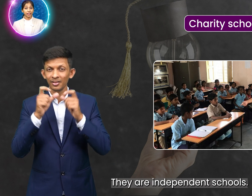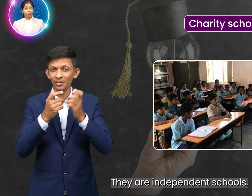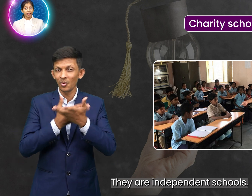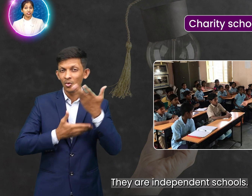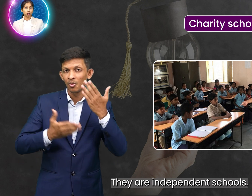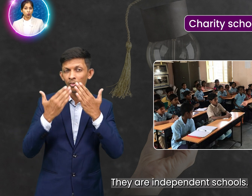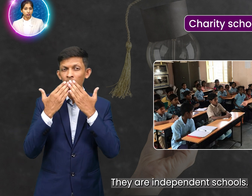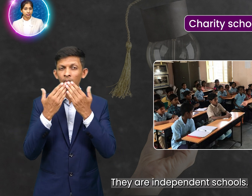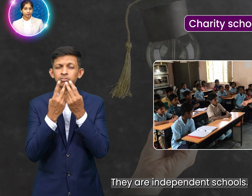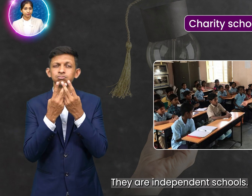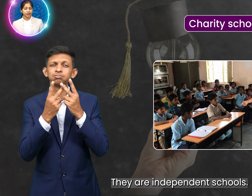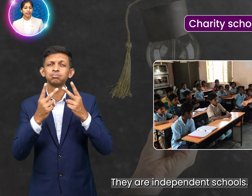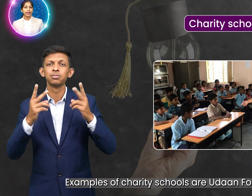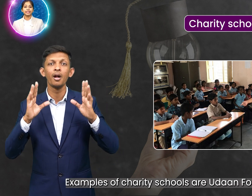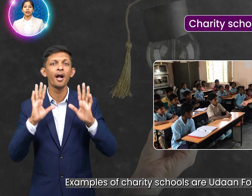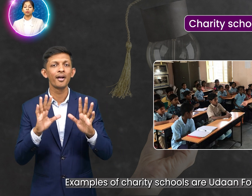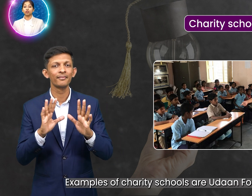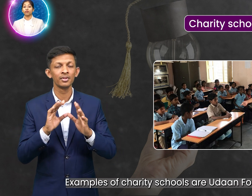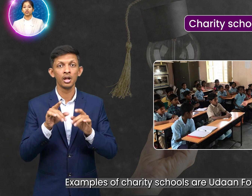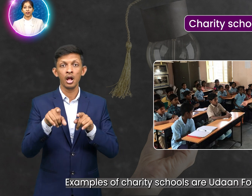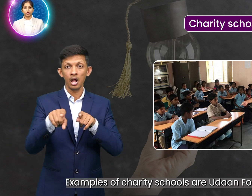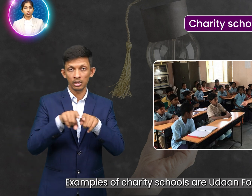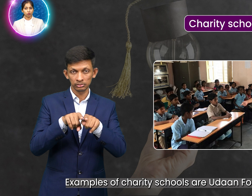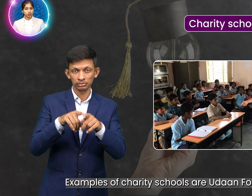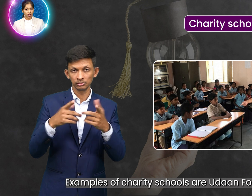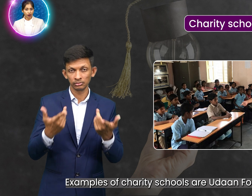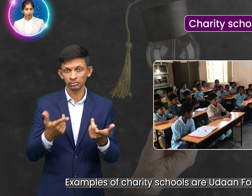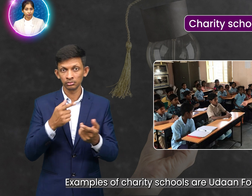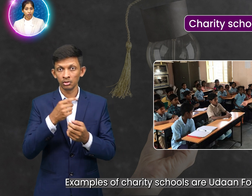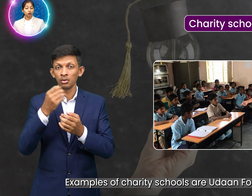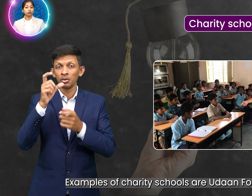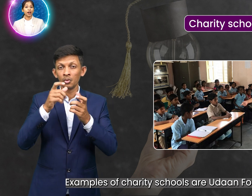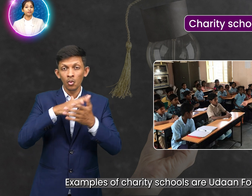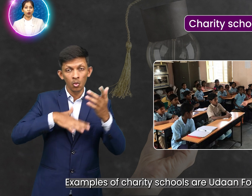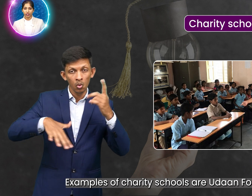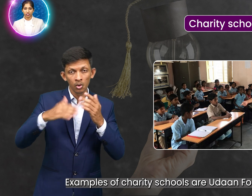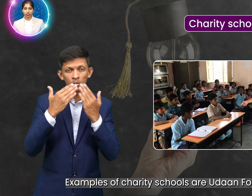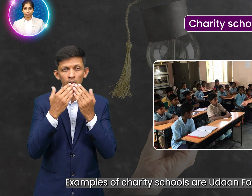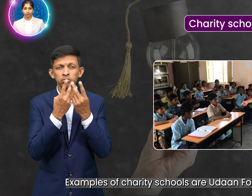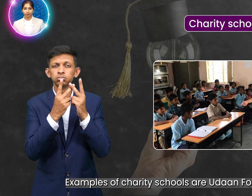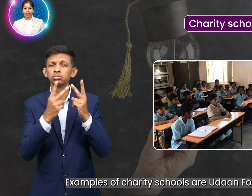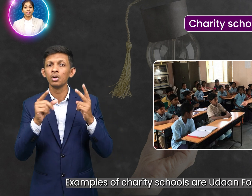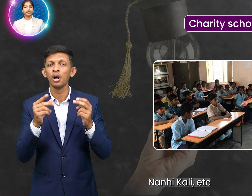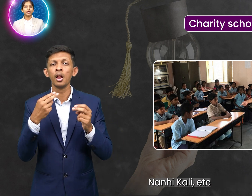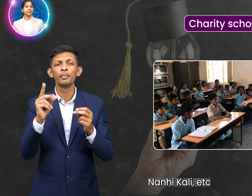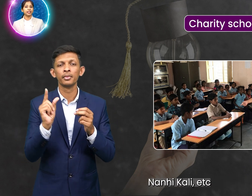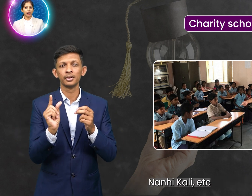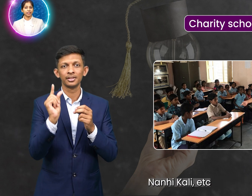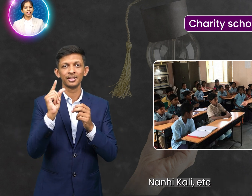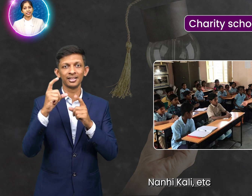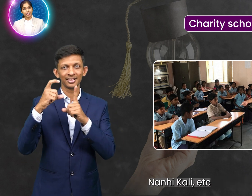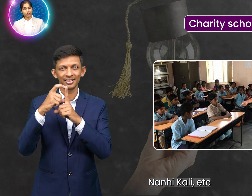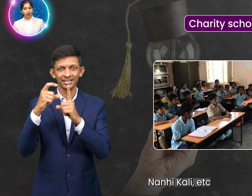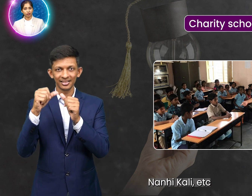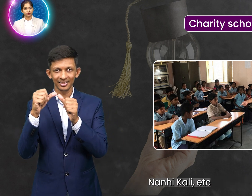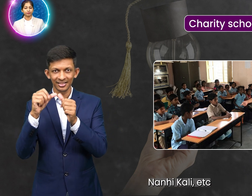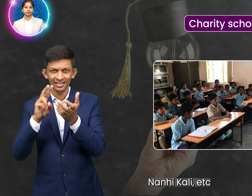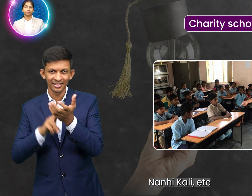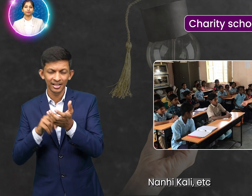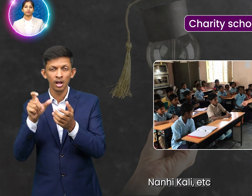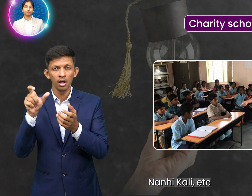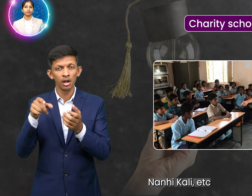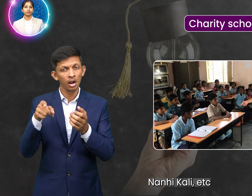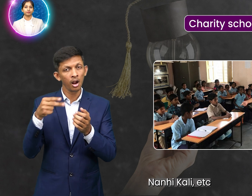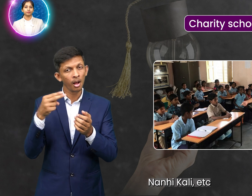They are independent schools. Examples of charity schools are Udan Foundation, Nanhi Kali, etc.